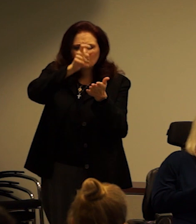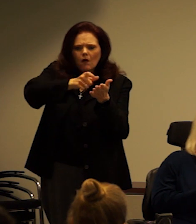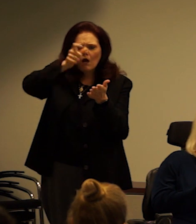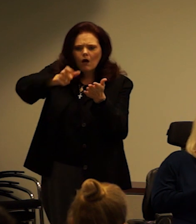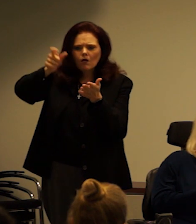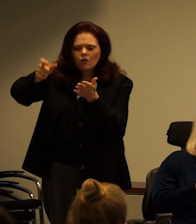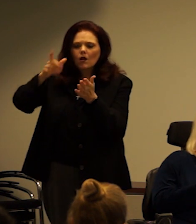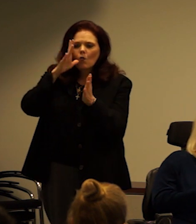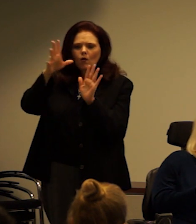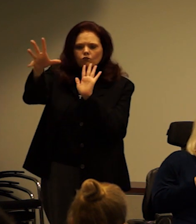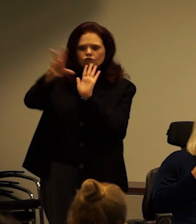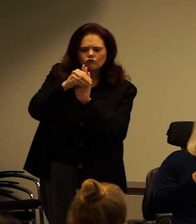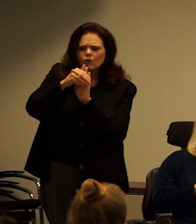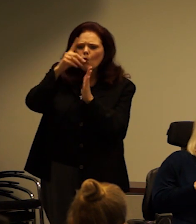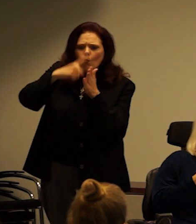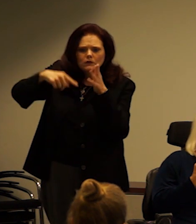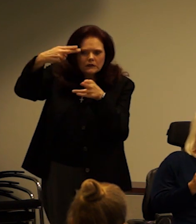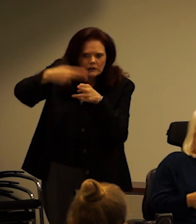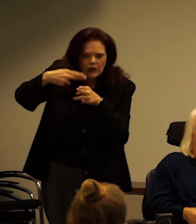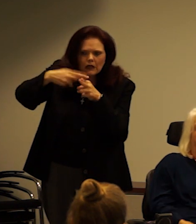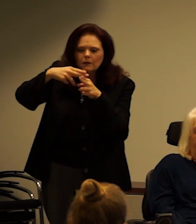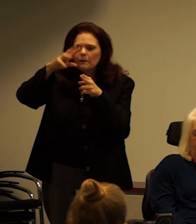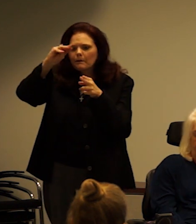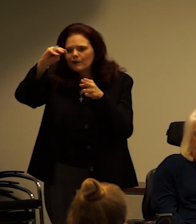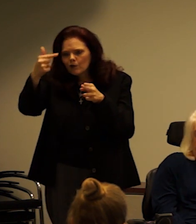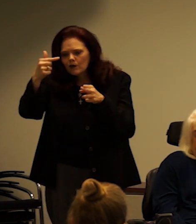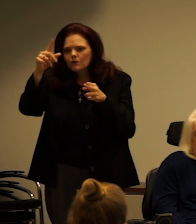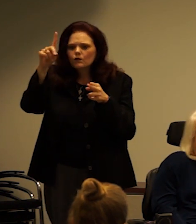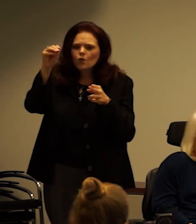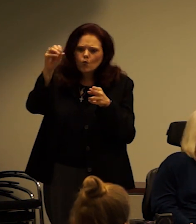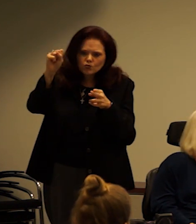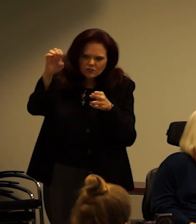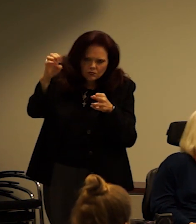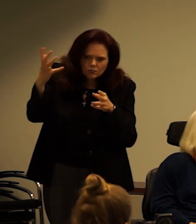the what it is and the dose and all that. Also, when you were